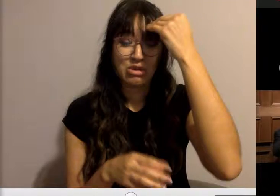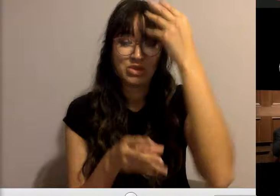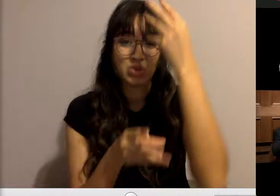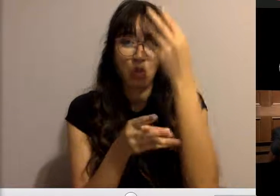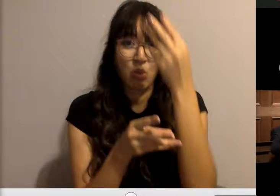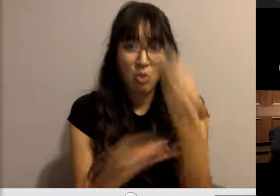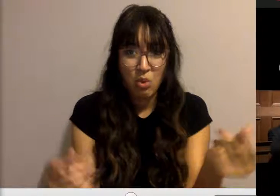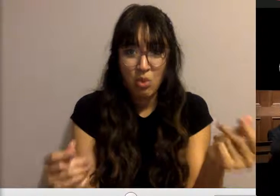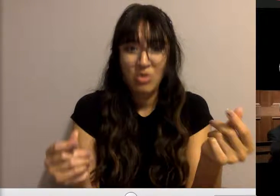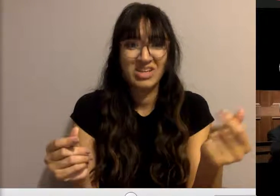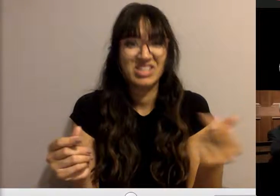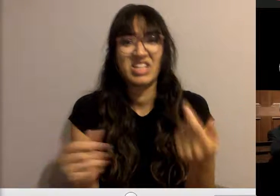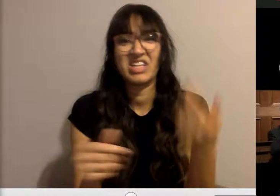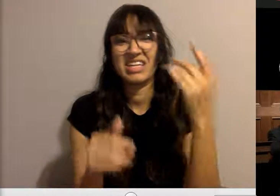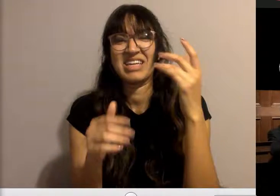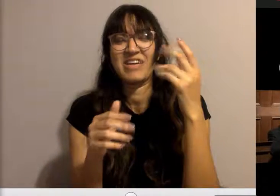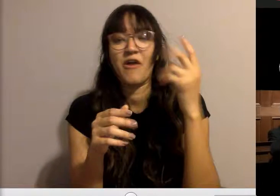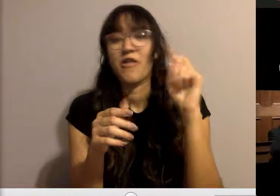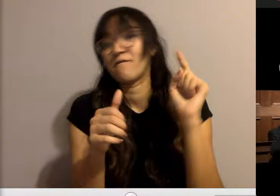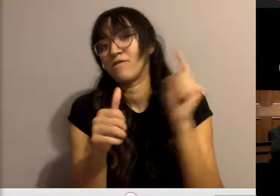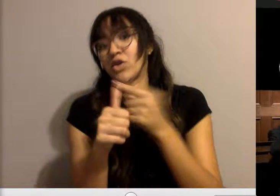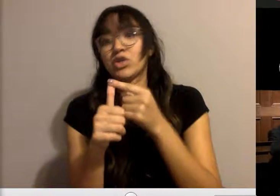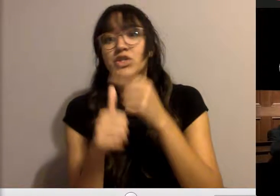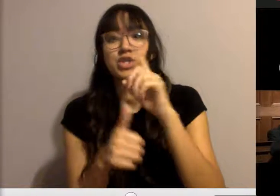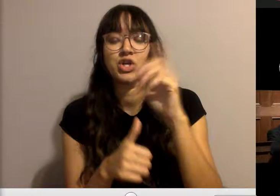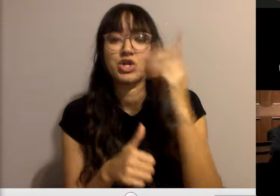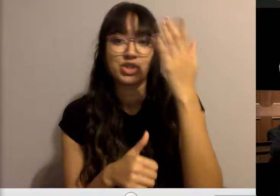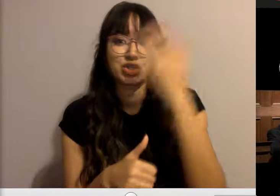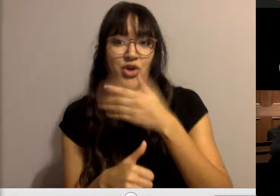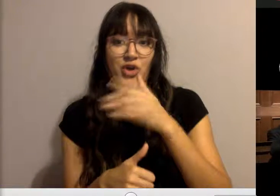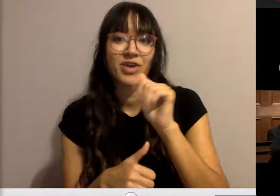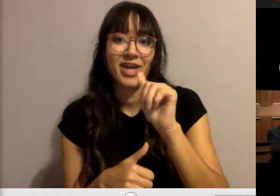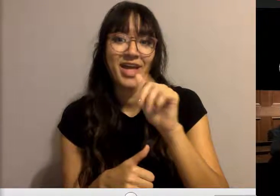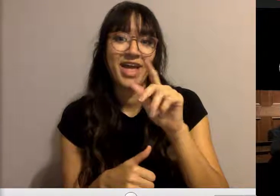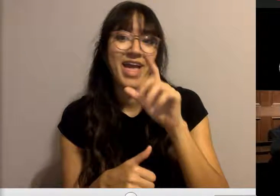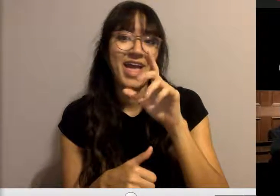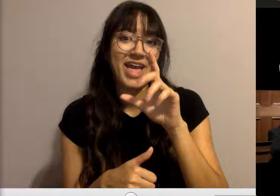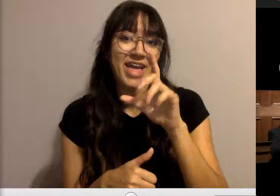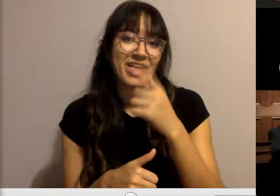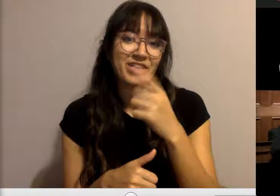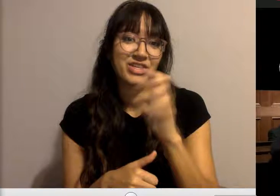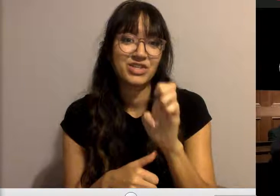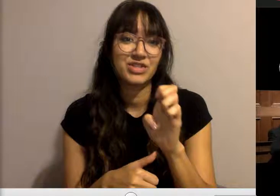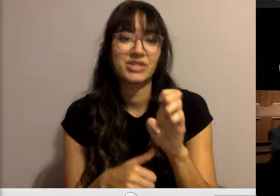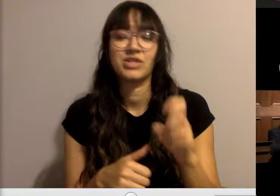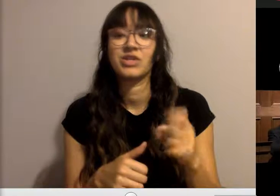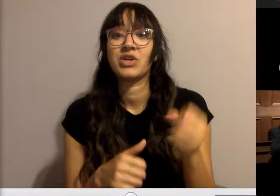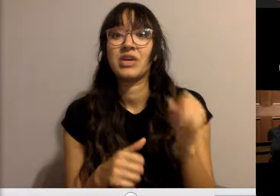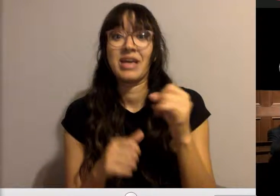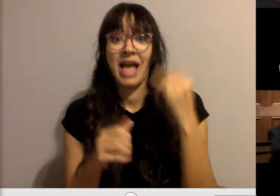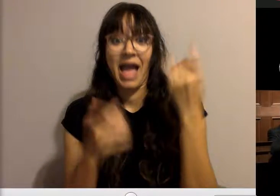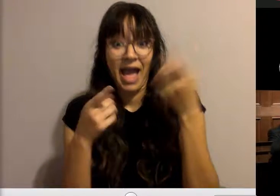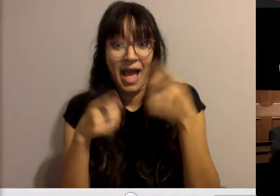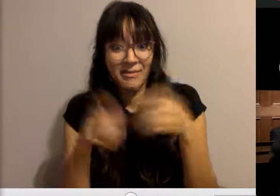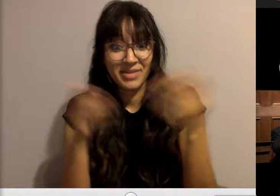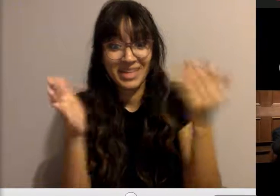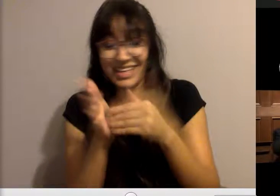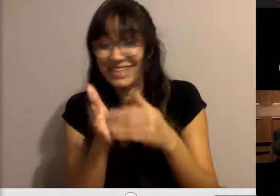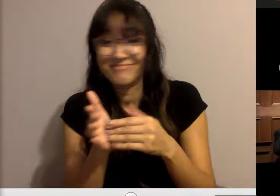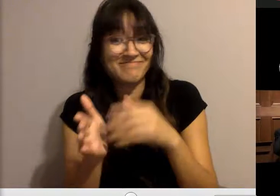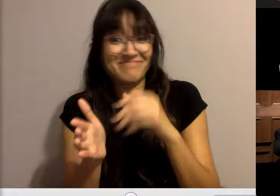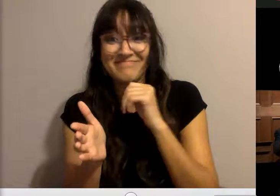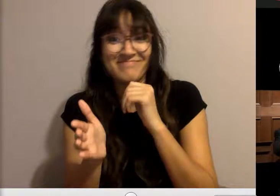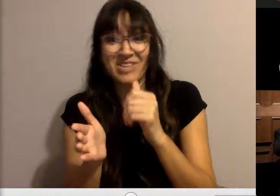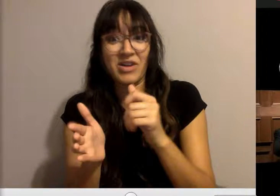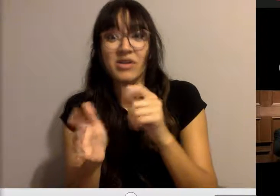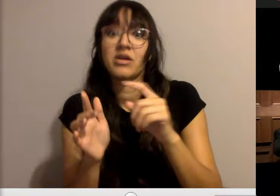it's a collapse that the world hadn't seen and will not see again until the Roman Empire collapses. So the big question is,